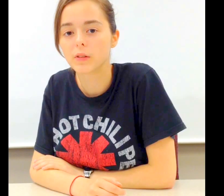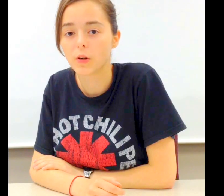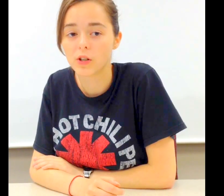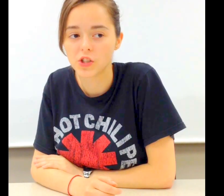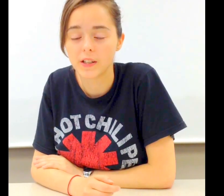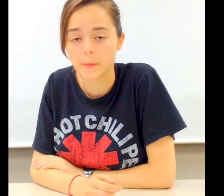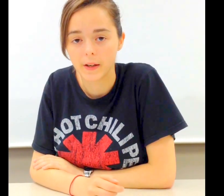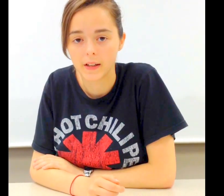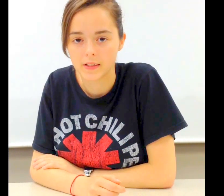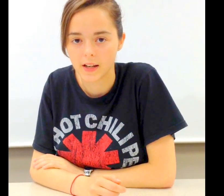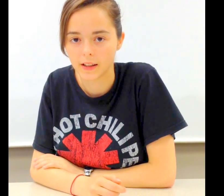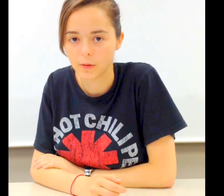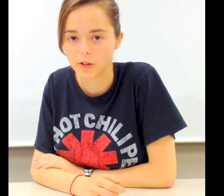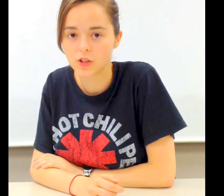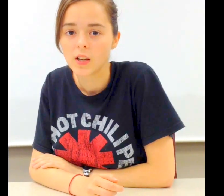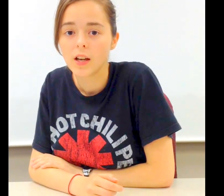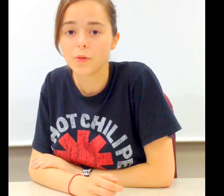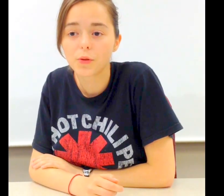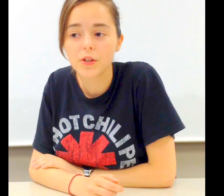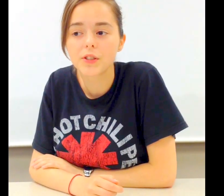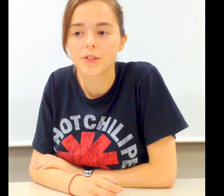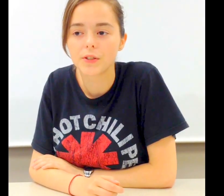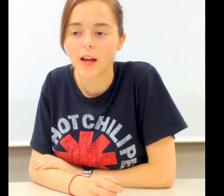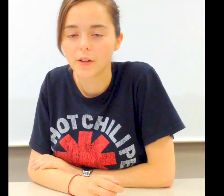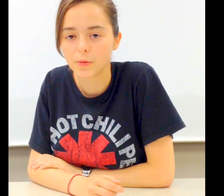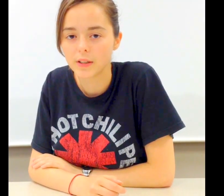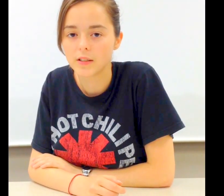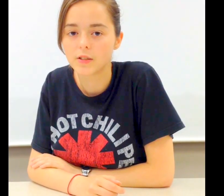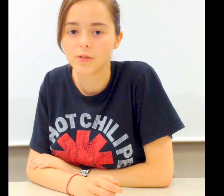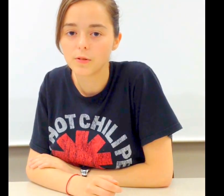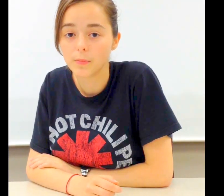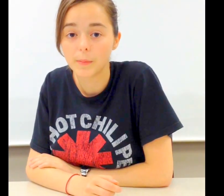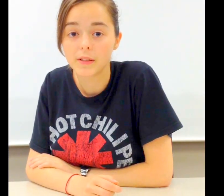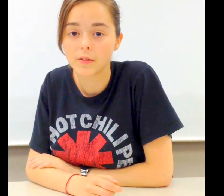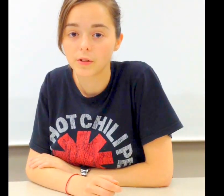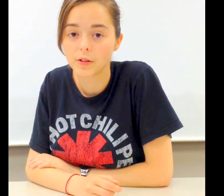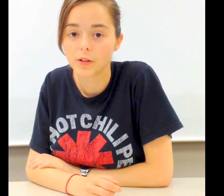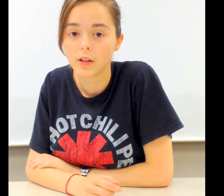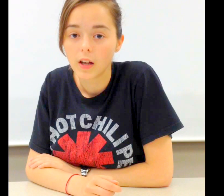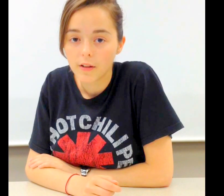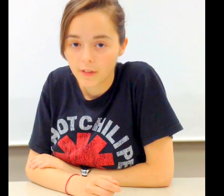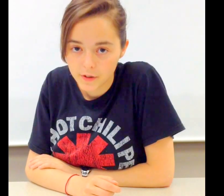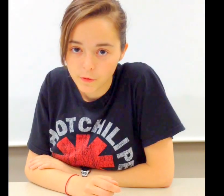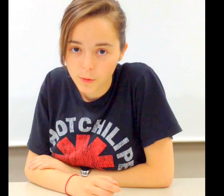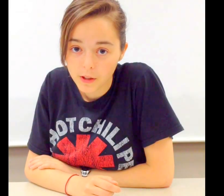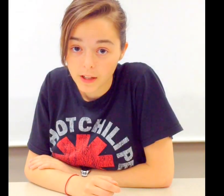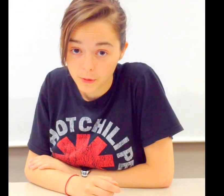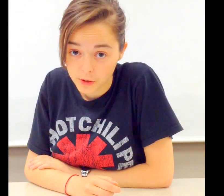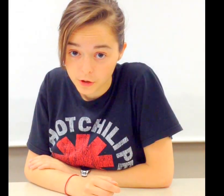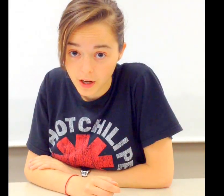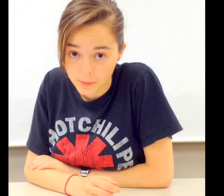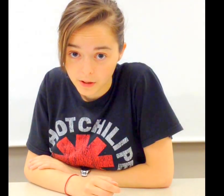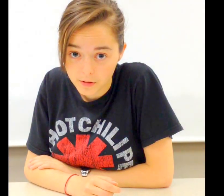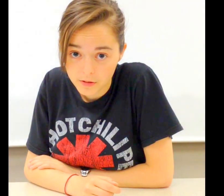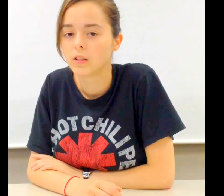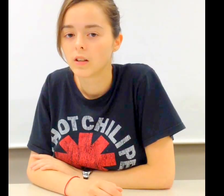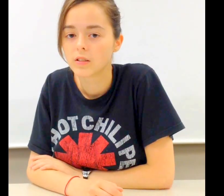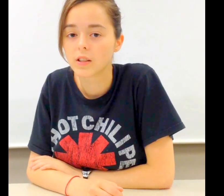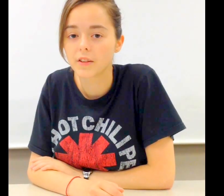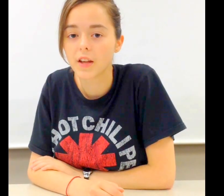a question in American Sign Language. In order to do that, you'll need to maybe tilt your face forward and raise your eyebrows to let the